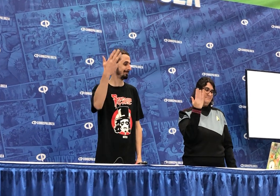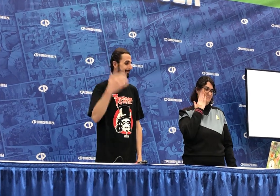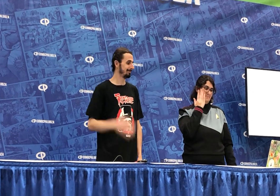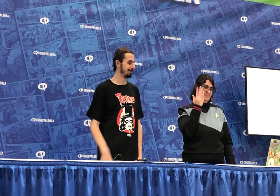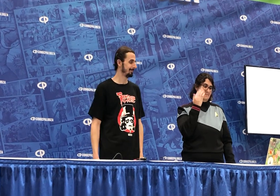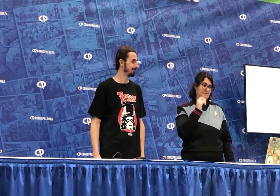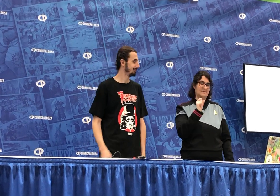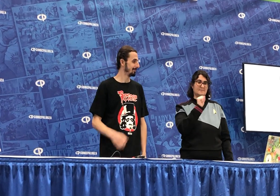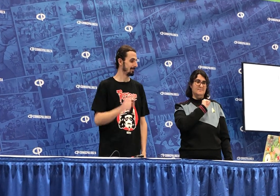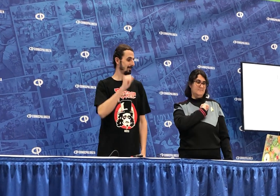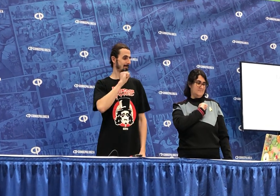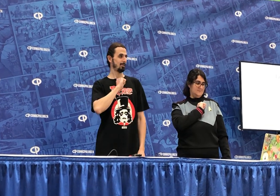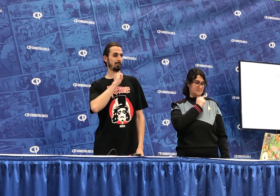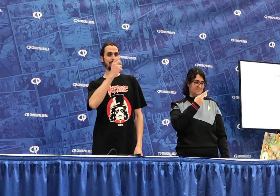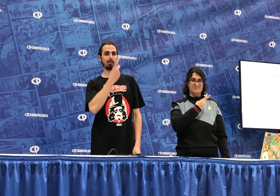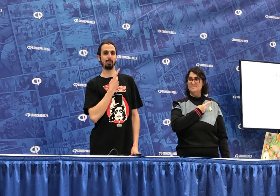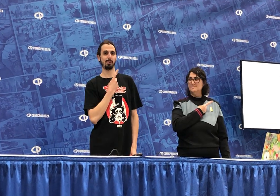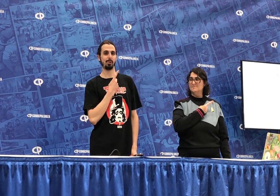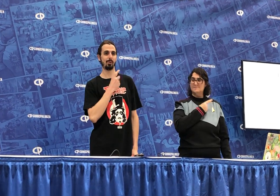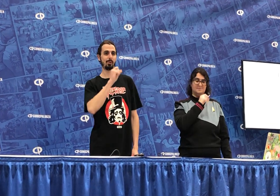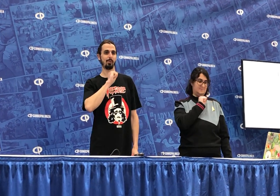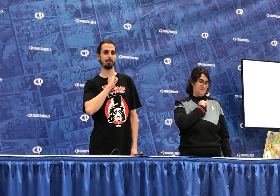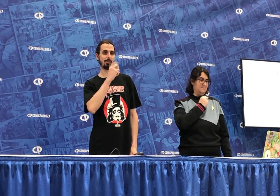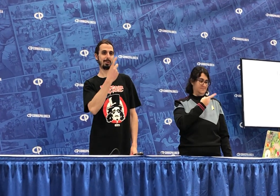for Maya Lopez. Scooby-Doo,